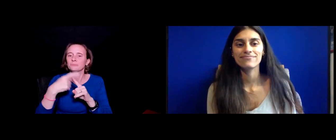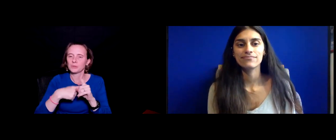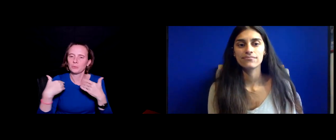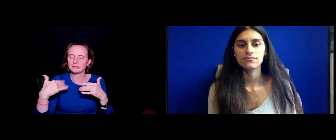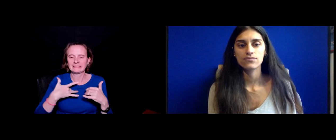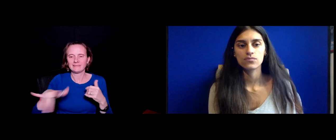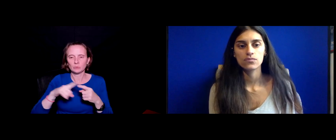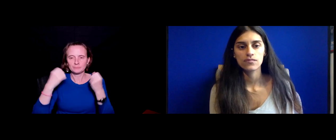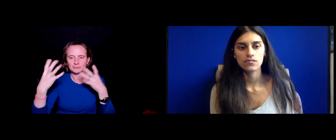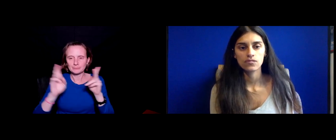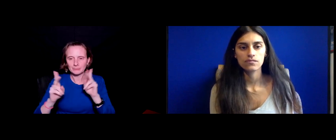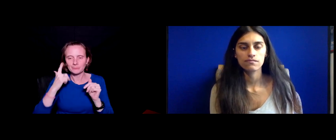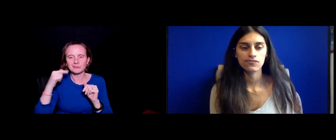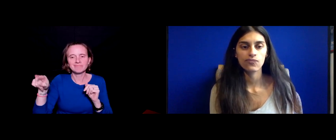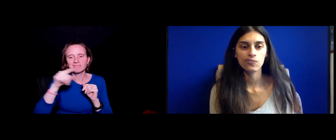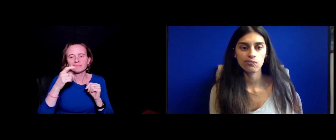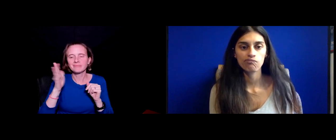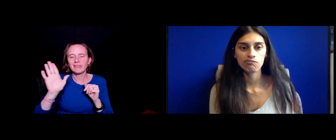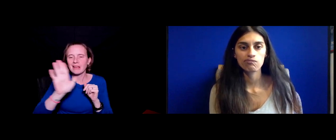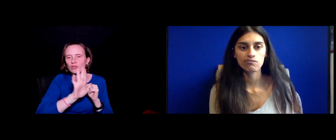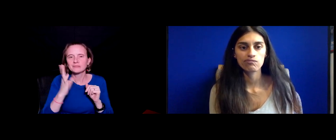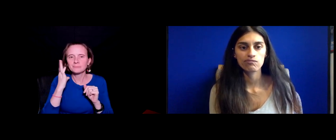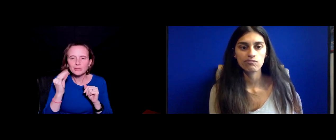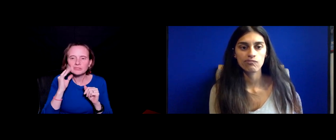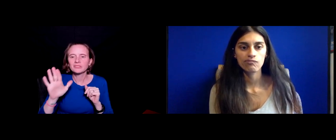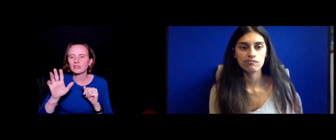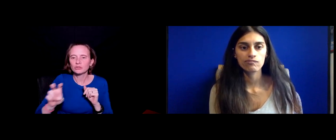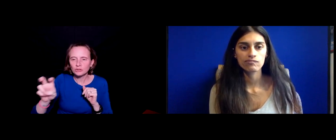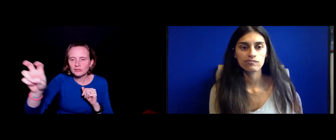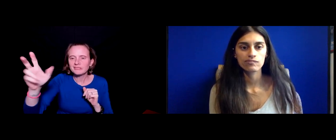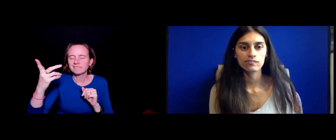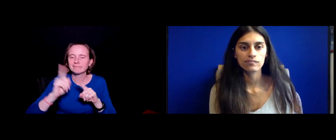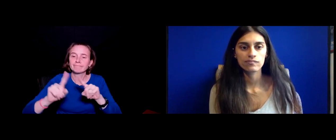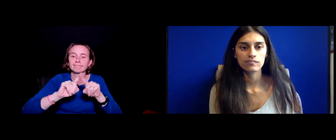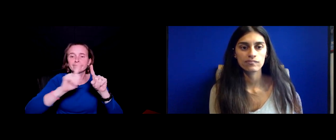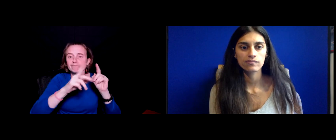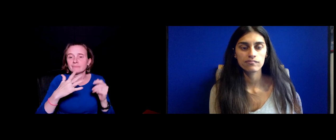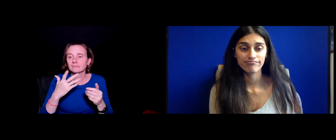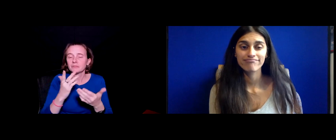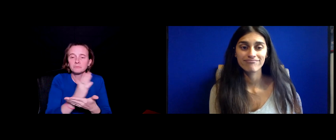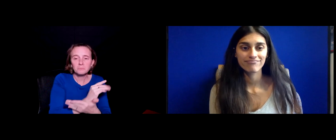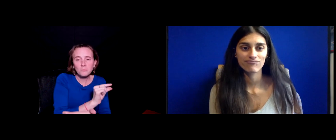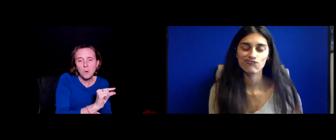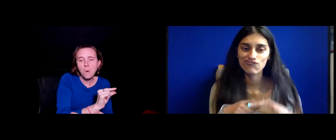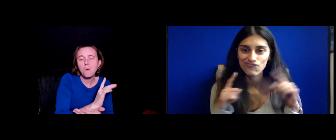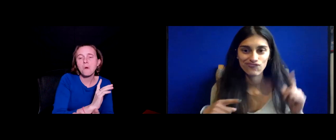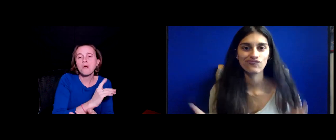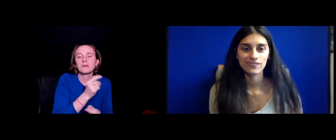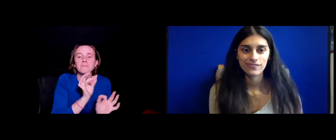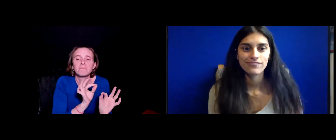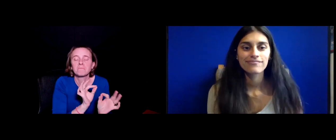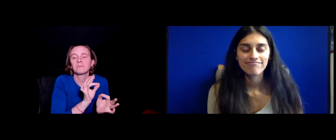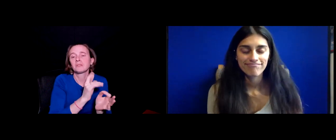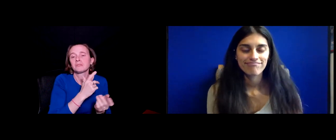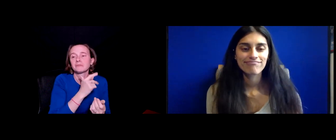At this point, I also wanted to just share, we understand this is a sensitive topic. We understand people have their own personal experiences